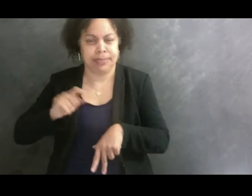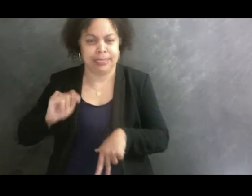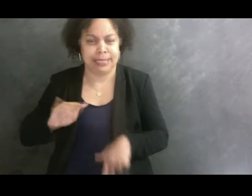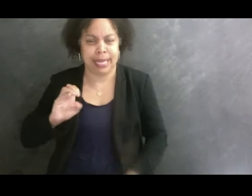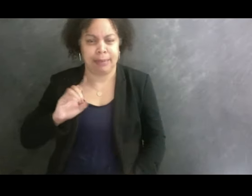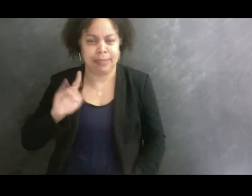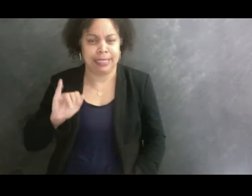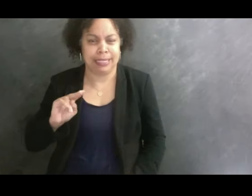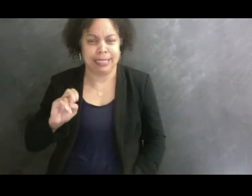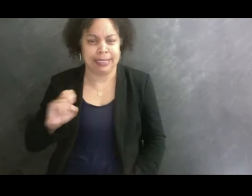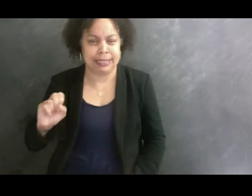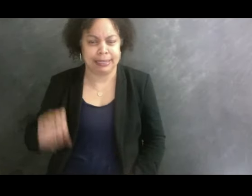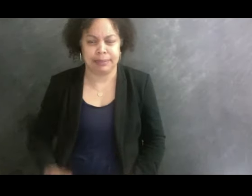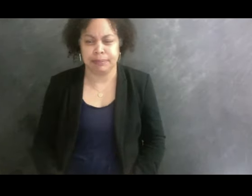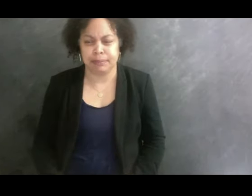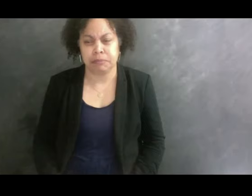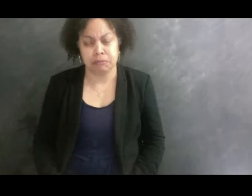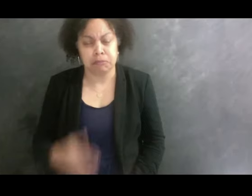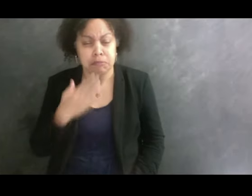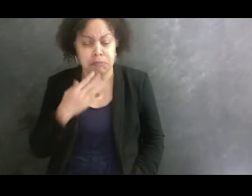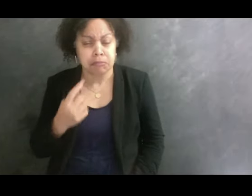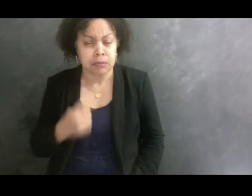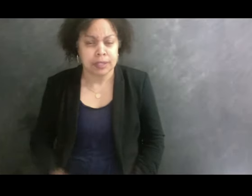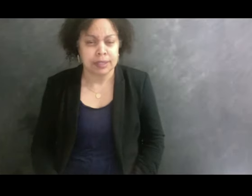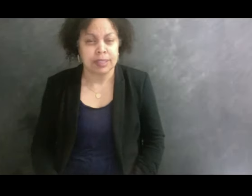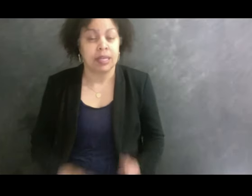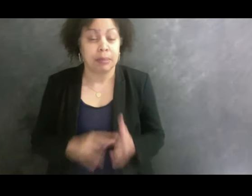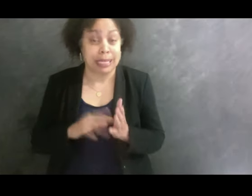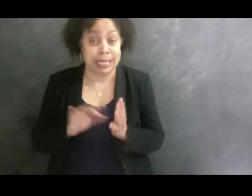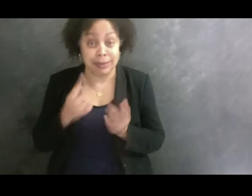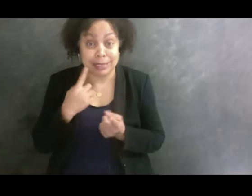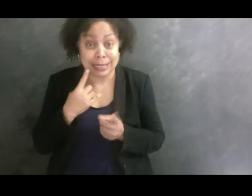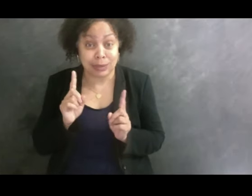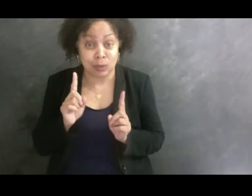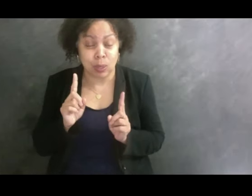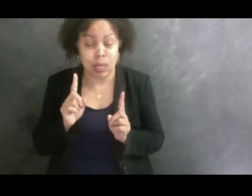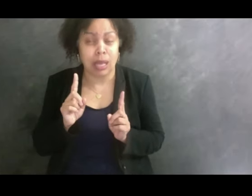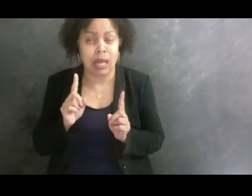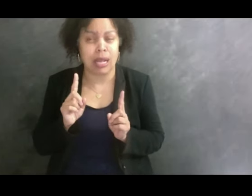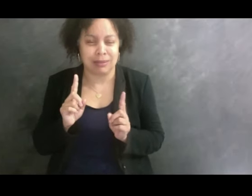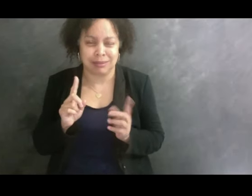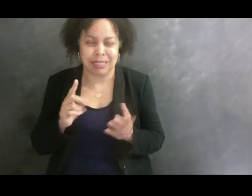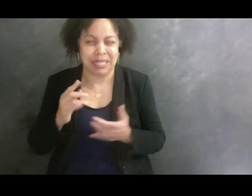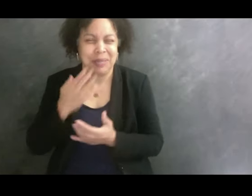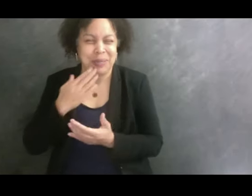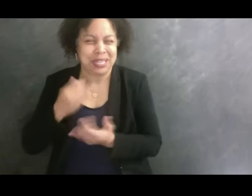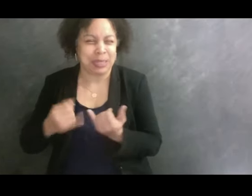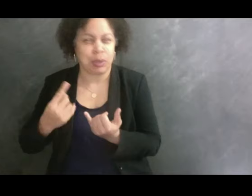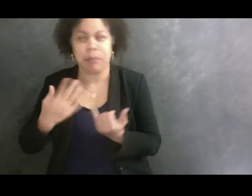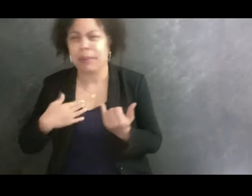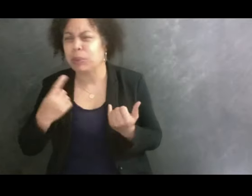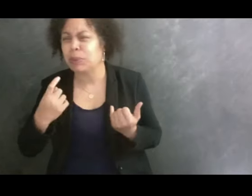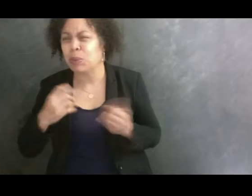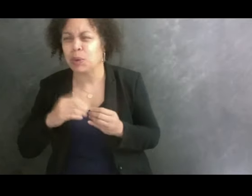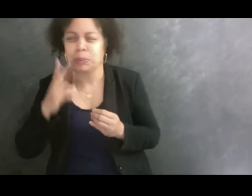It's a good question. So if you are successful, this is probably a good one to end on. Well, we'll see if I can get maybe one more after